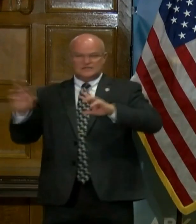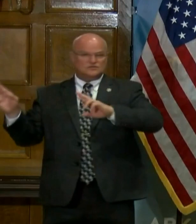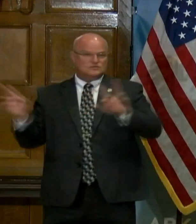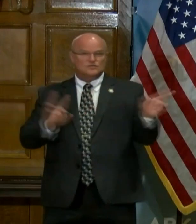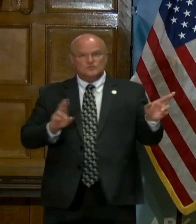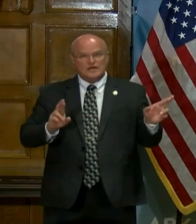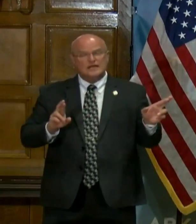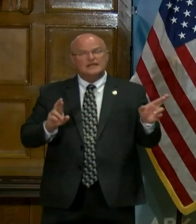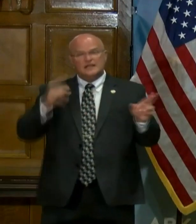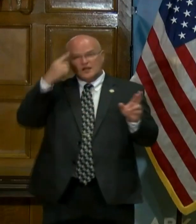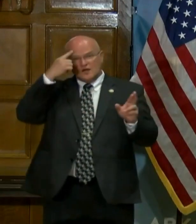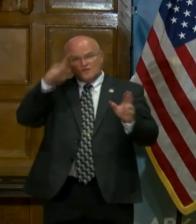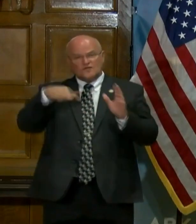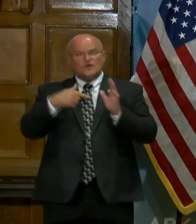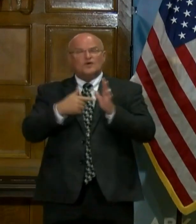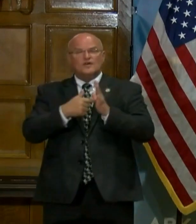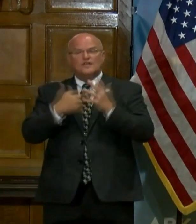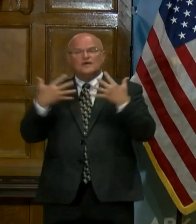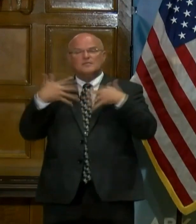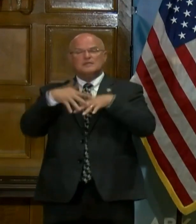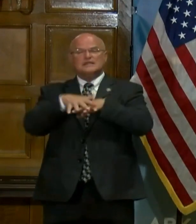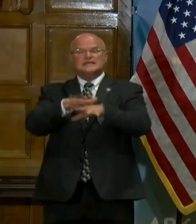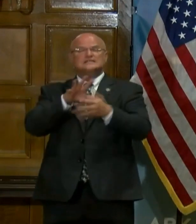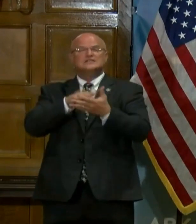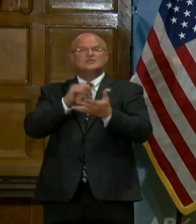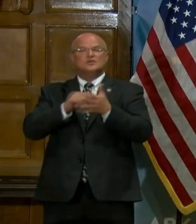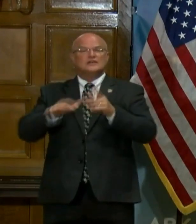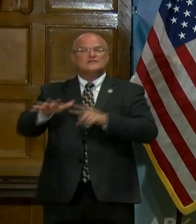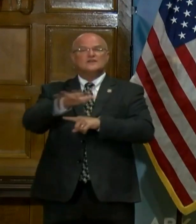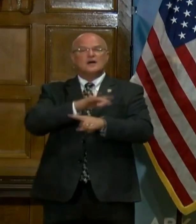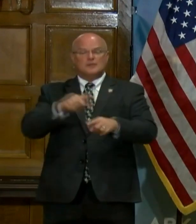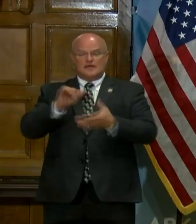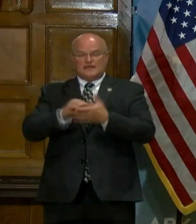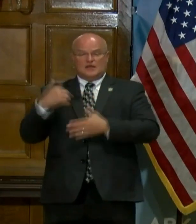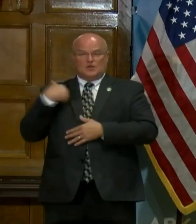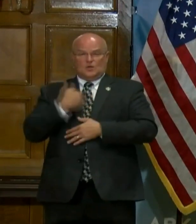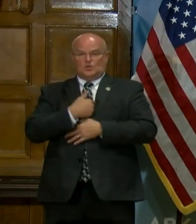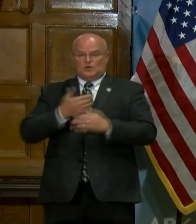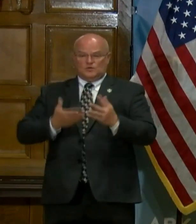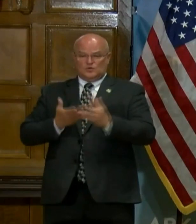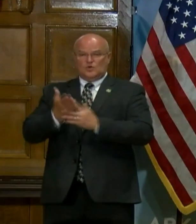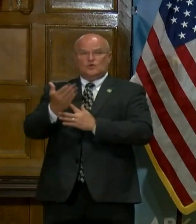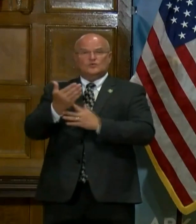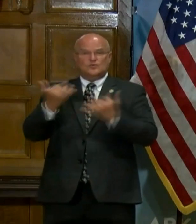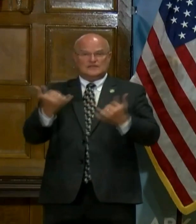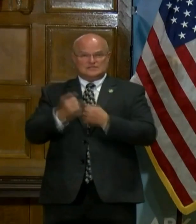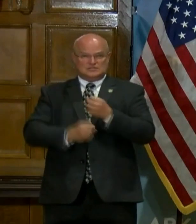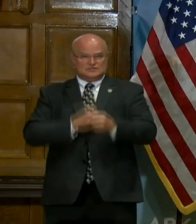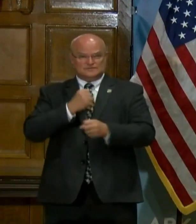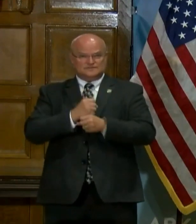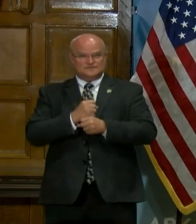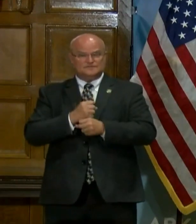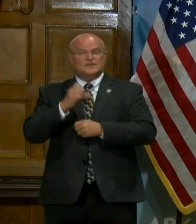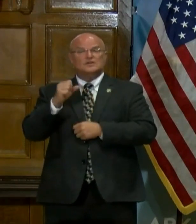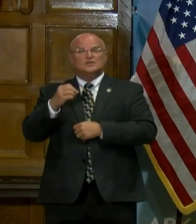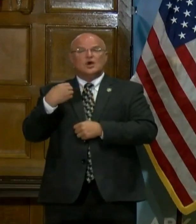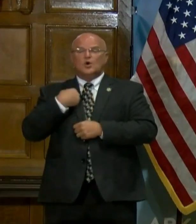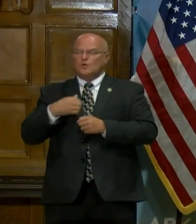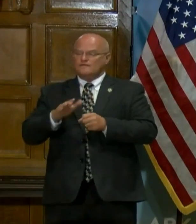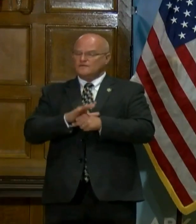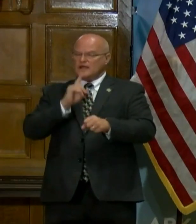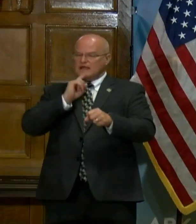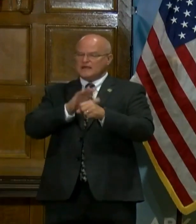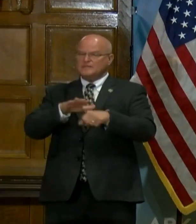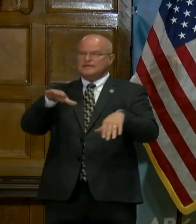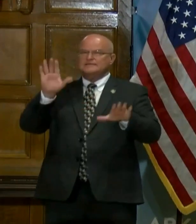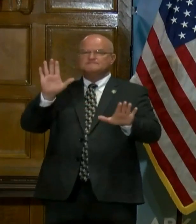prepared for the blended learning environment that we're going to be able to go through this year. And so we're fully